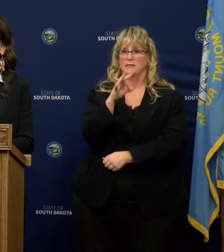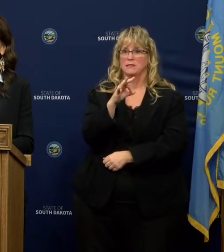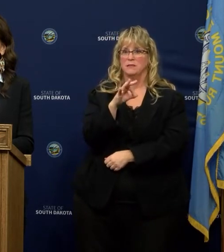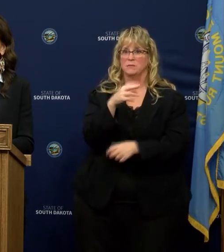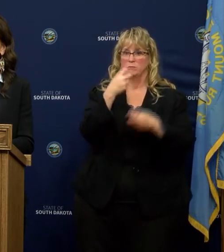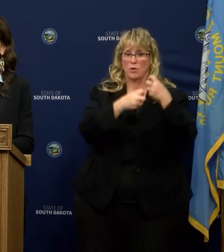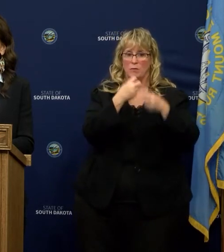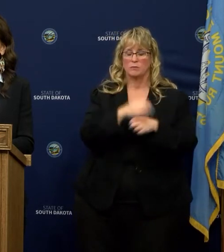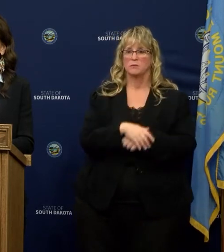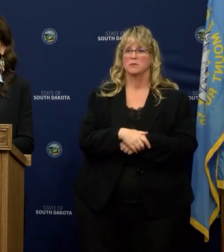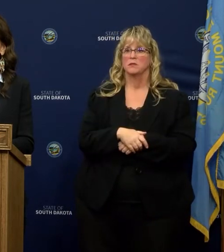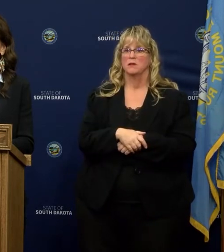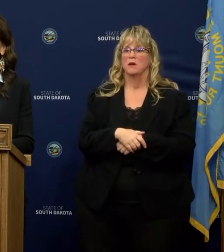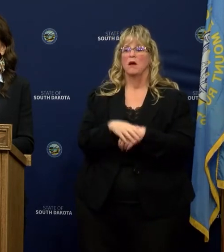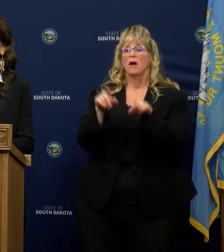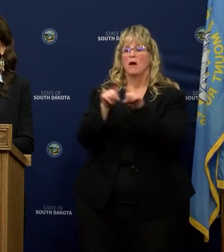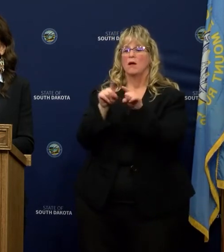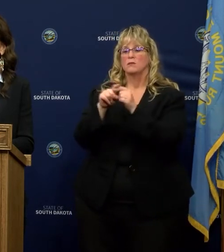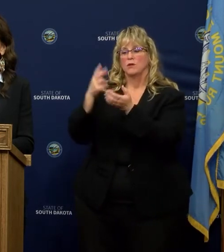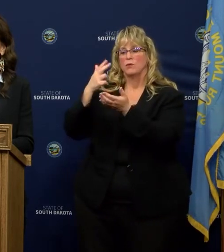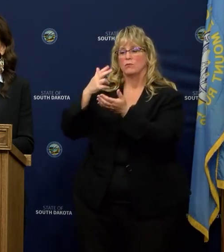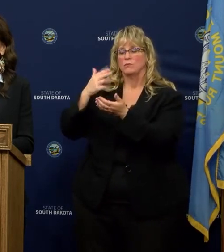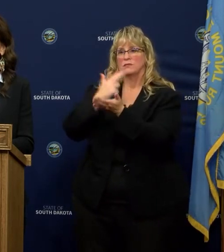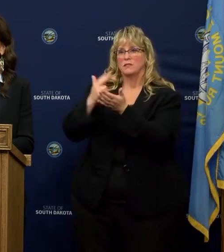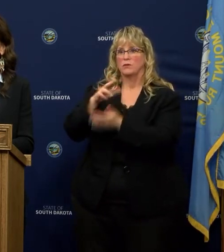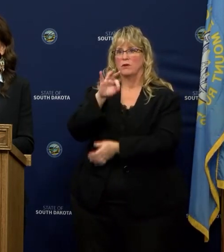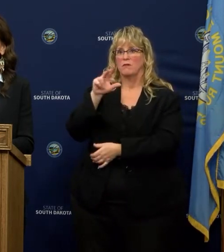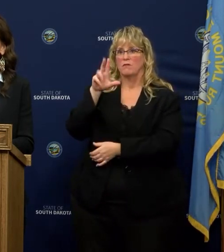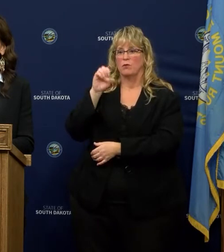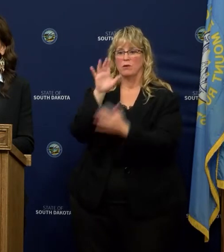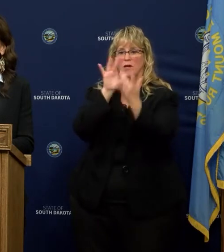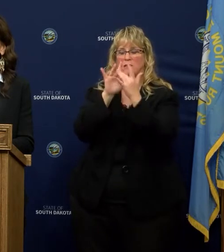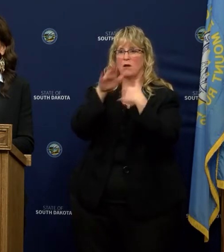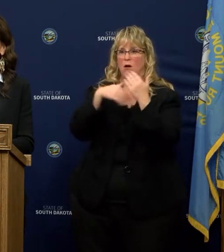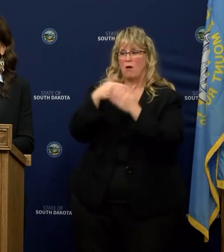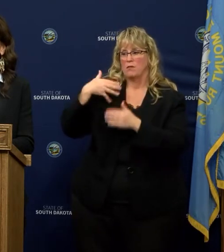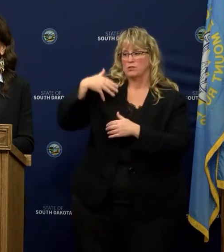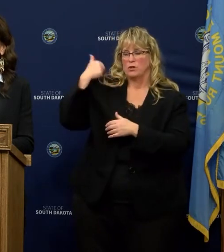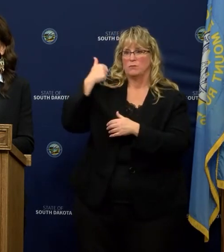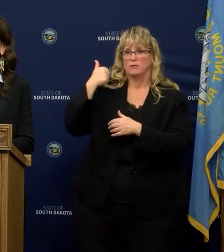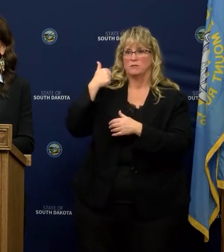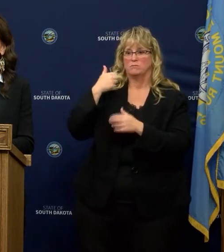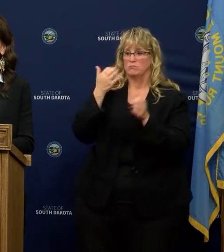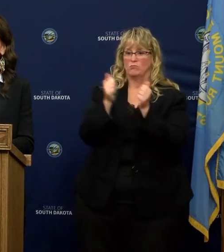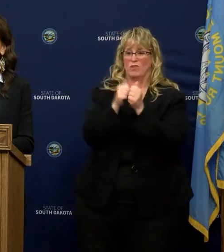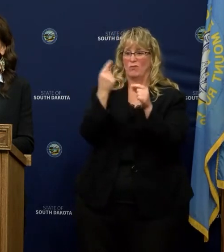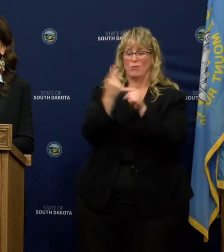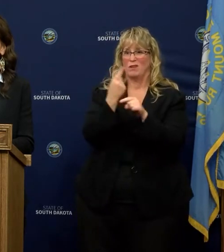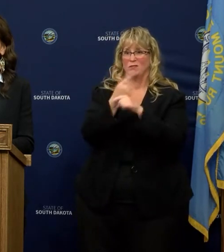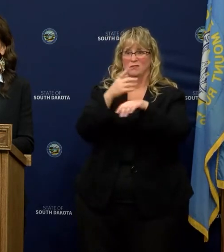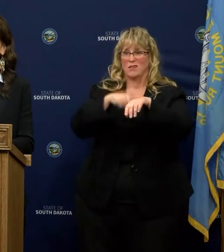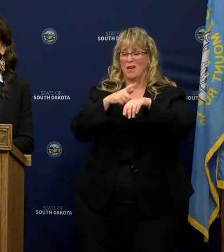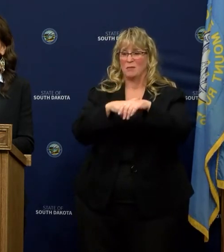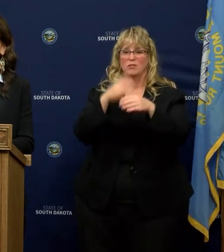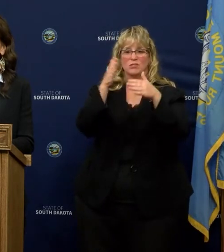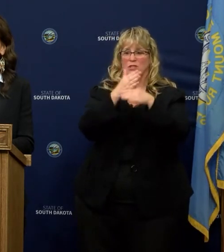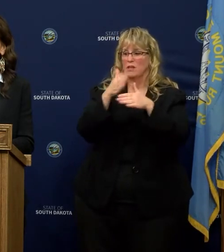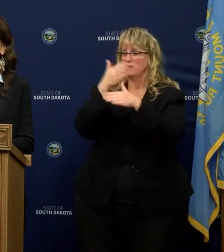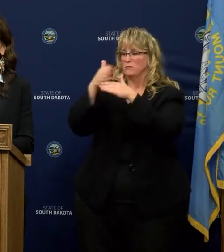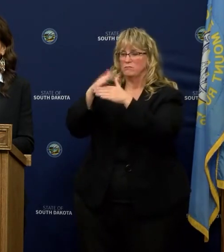Also, Secretary Flute reaches out to all the chairmen on a regular basis and shares all the same information